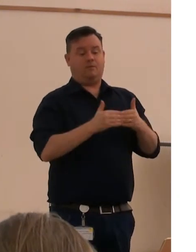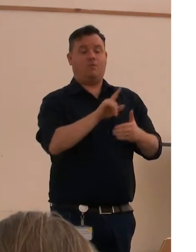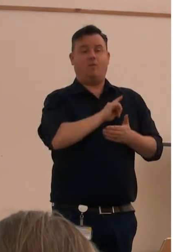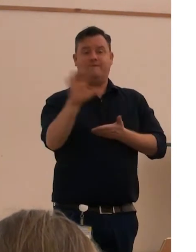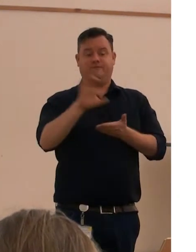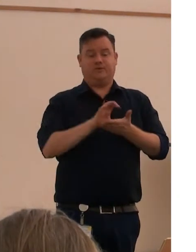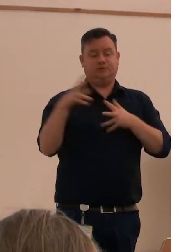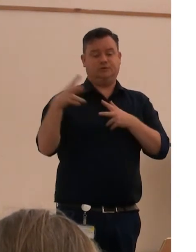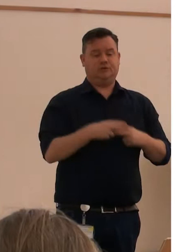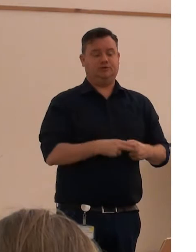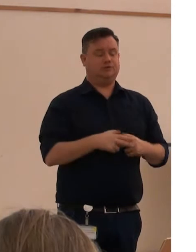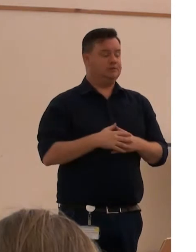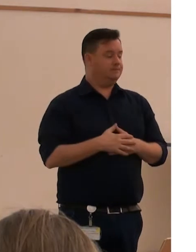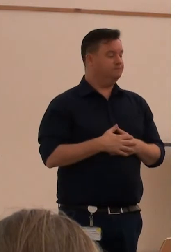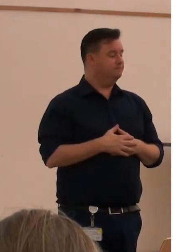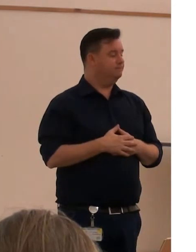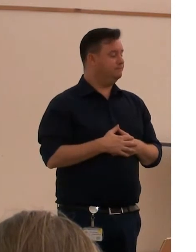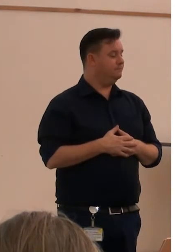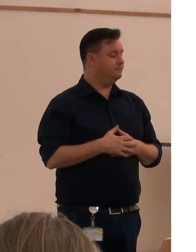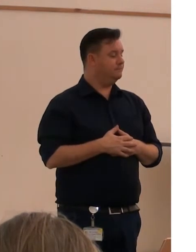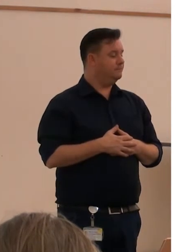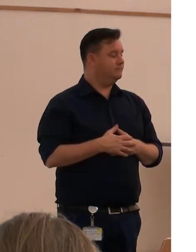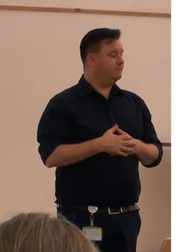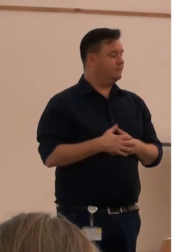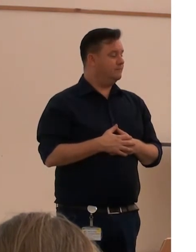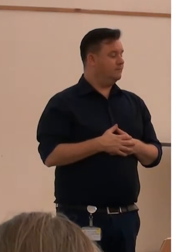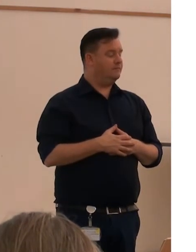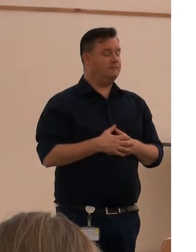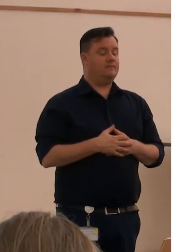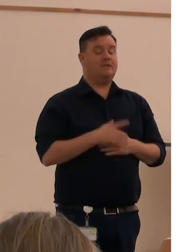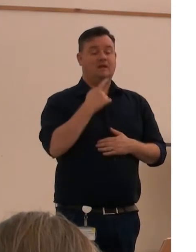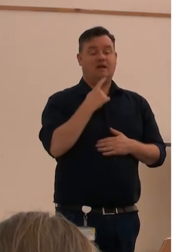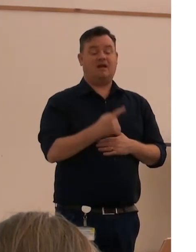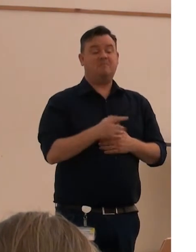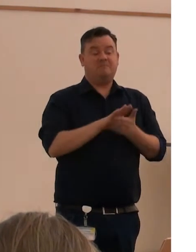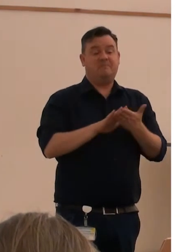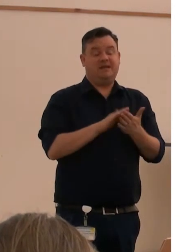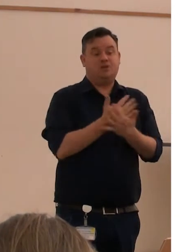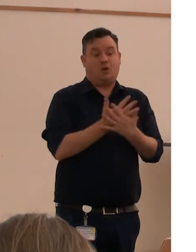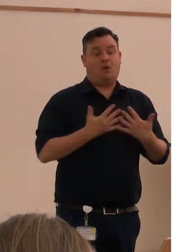Which says a lot, I think, about what